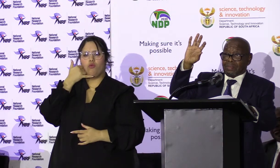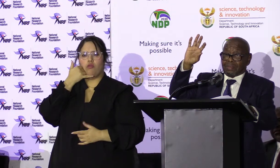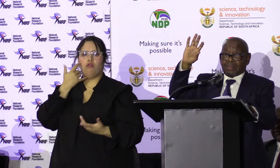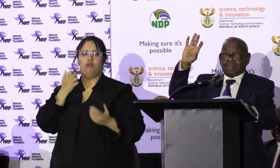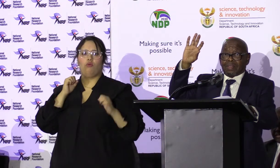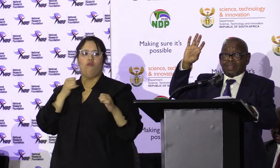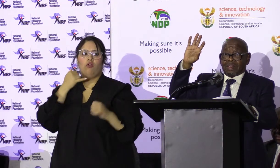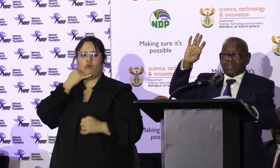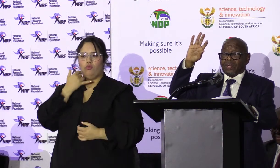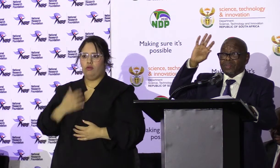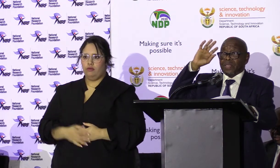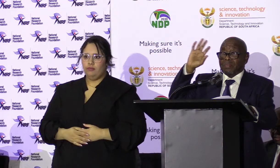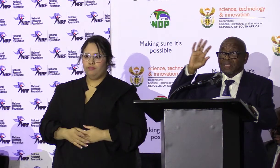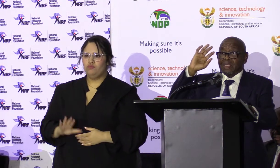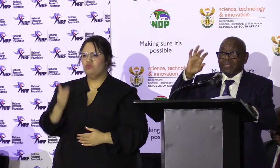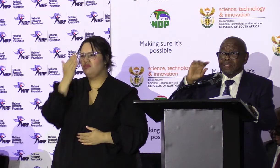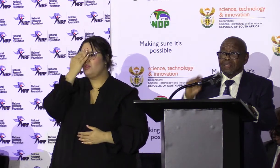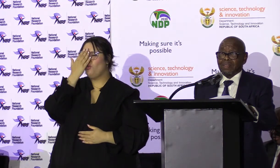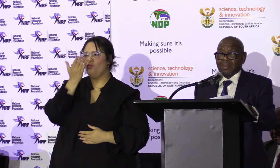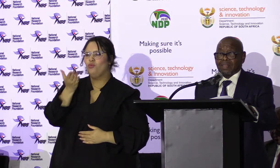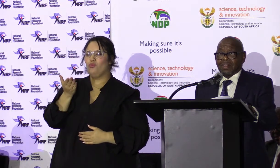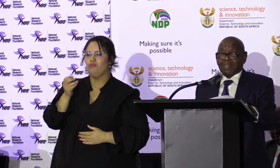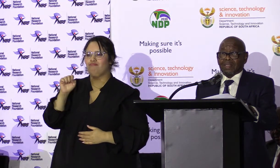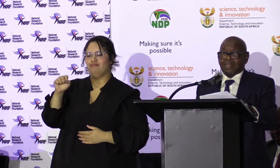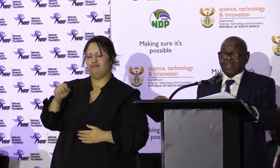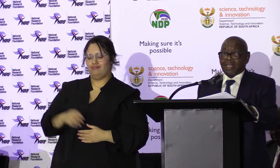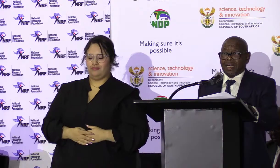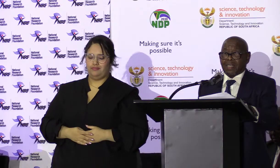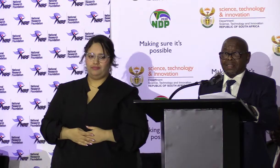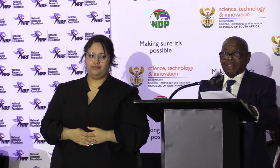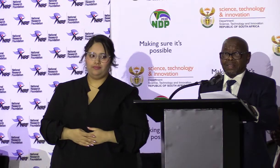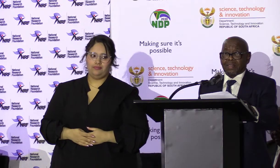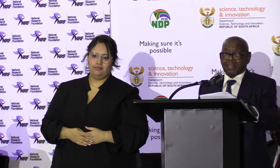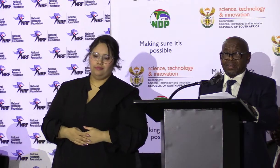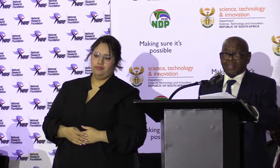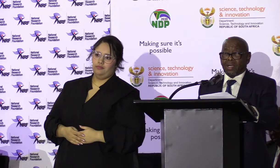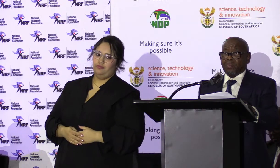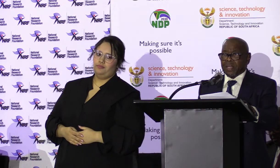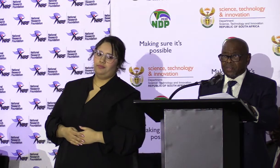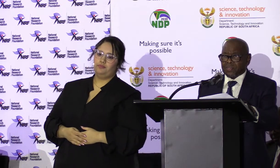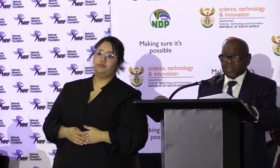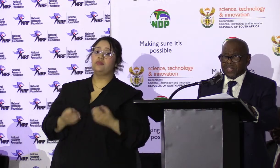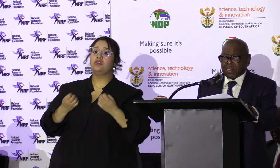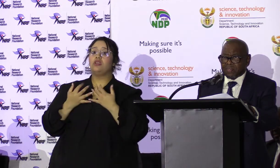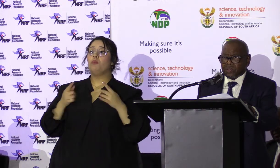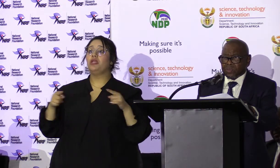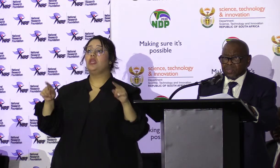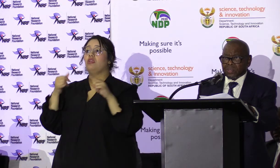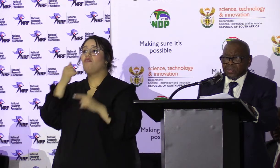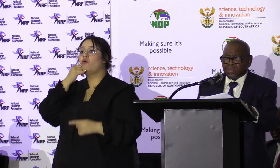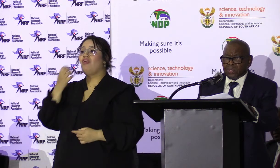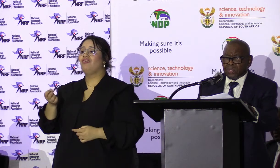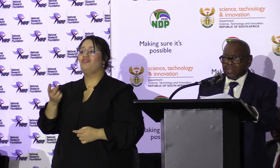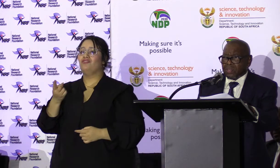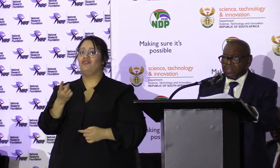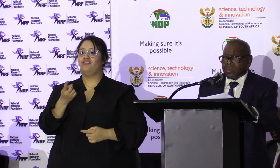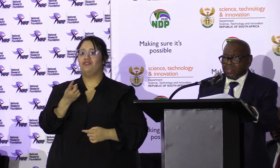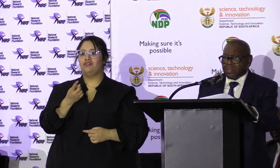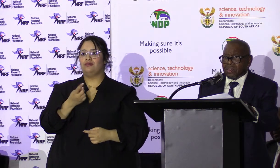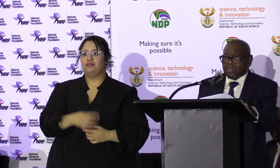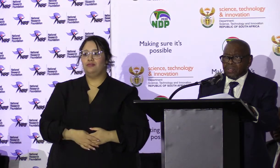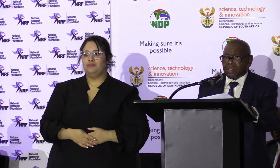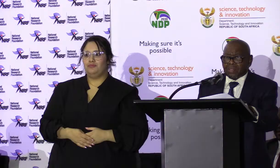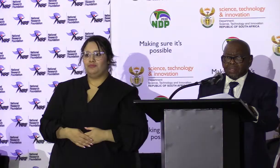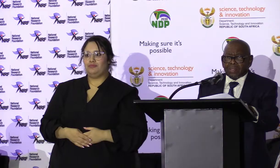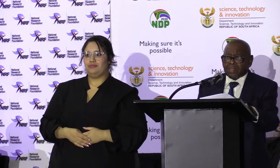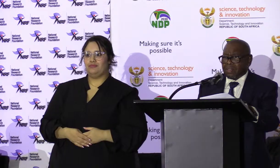phones. You know them, isn't it? Yeah. How many of you have cell phones?